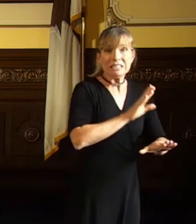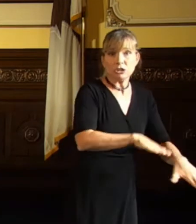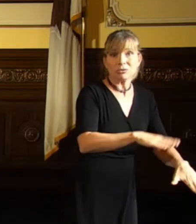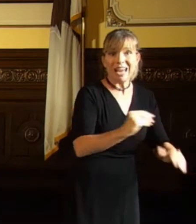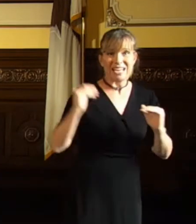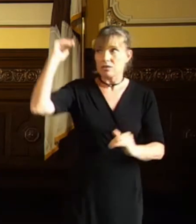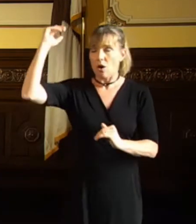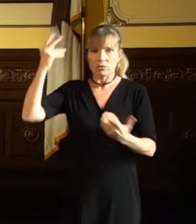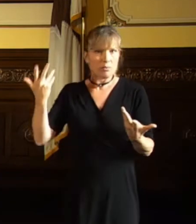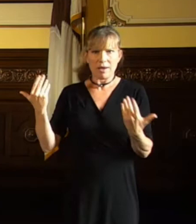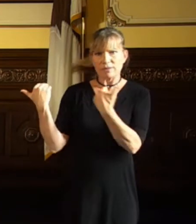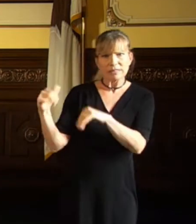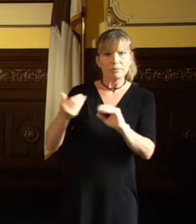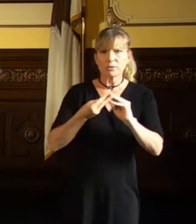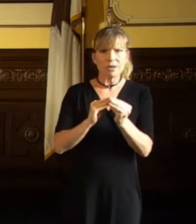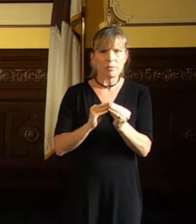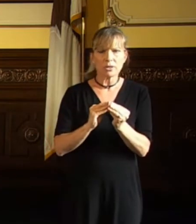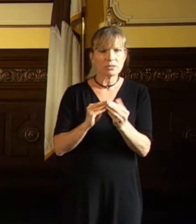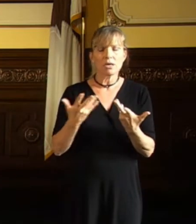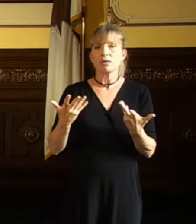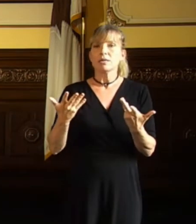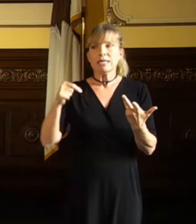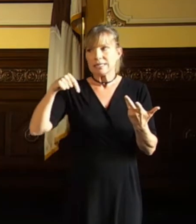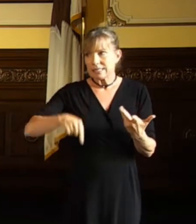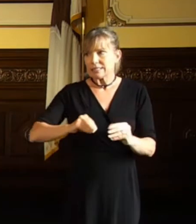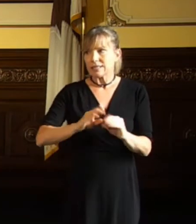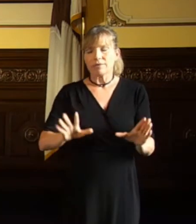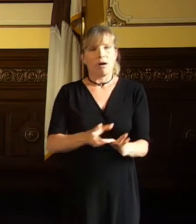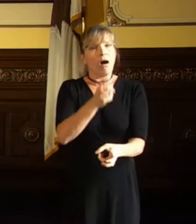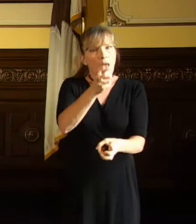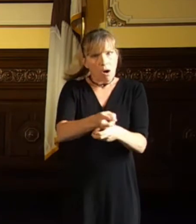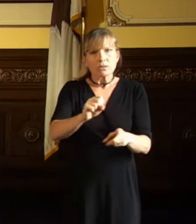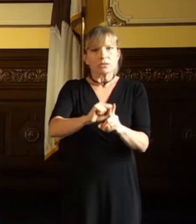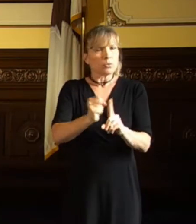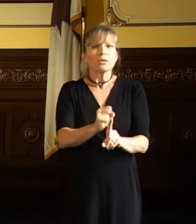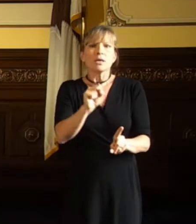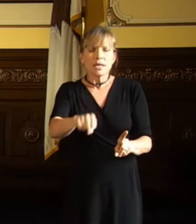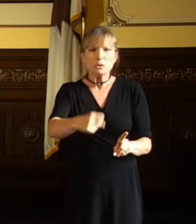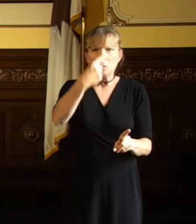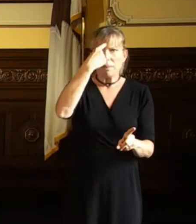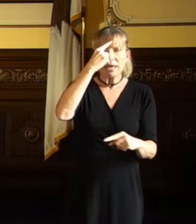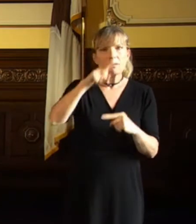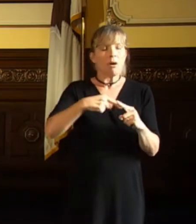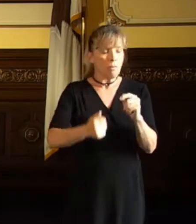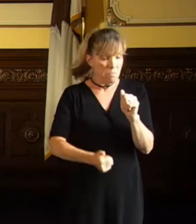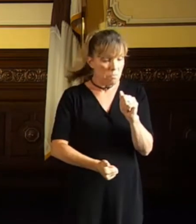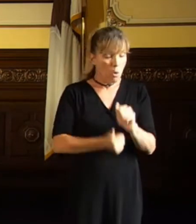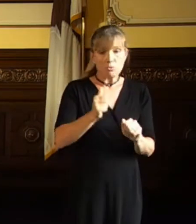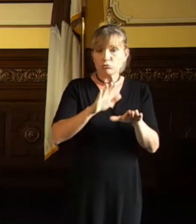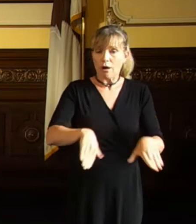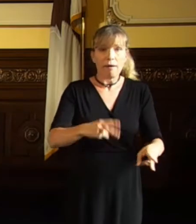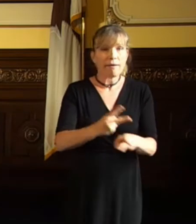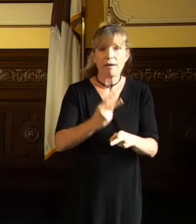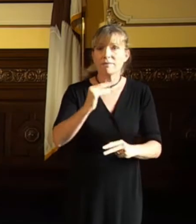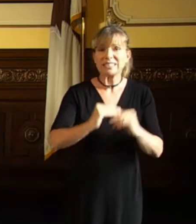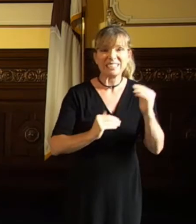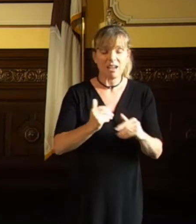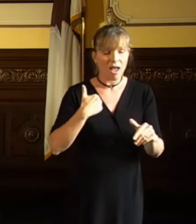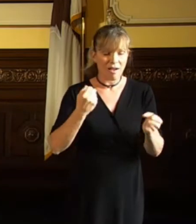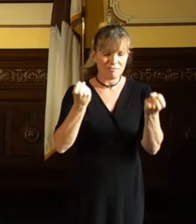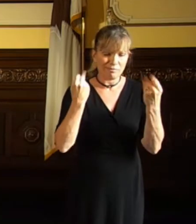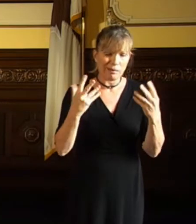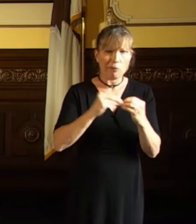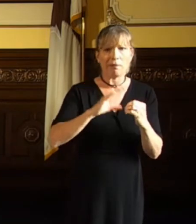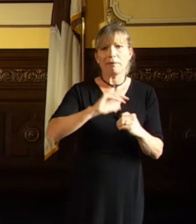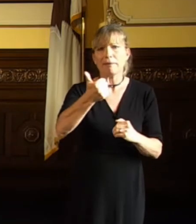the adults. And so this is obviously a difficult circumstance when you think about most childcare facilities have many more